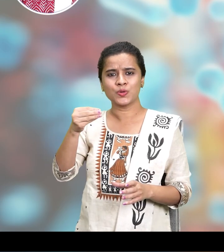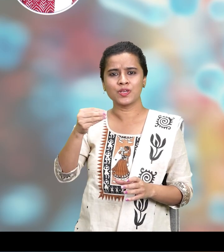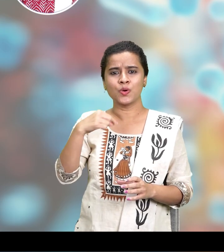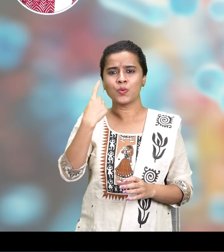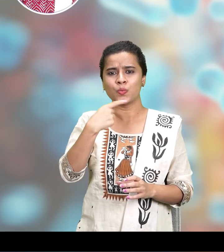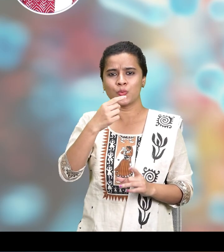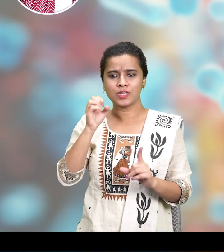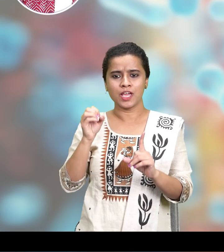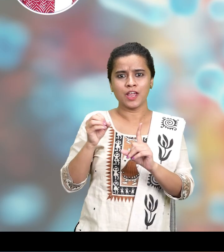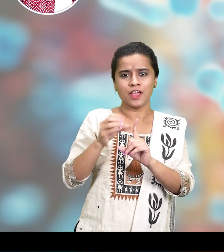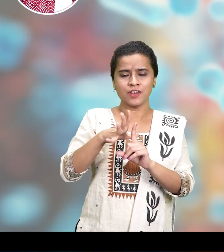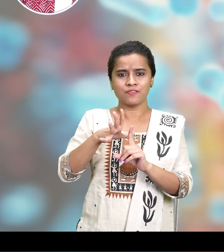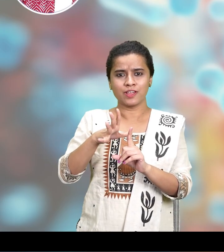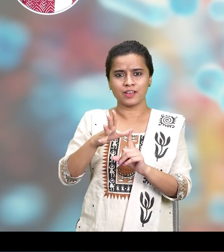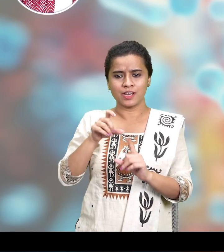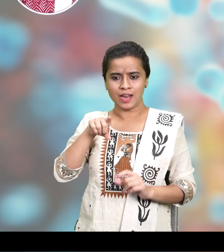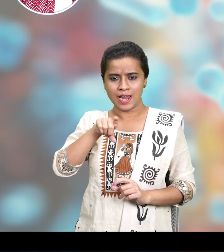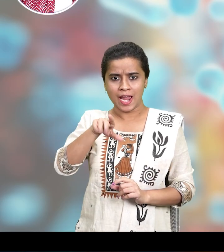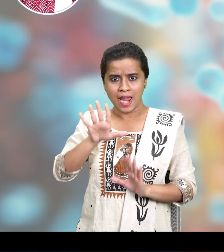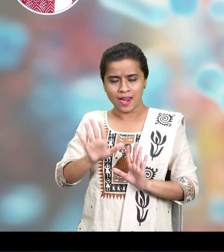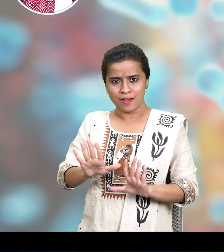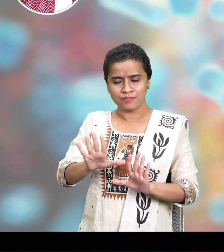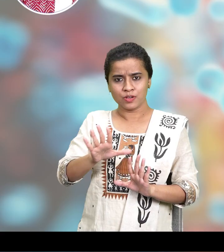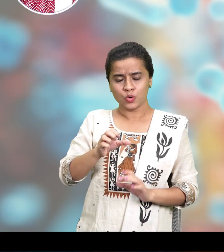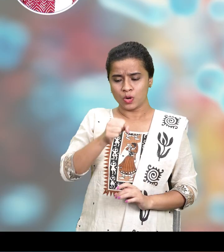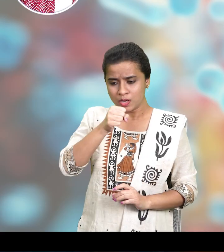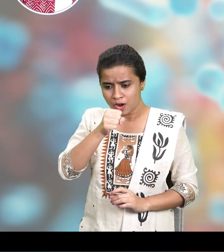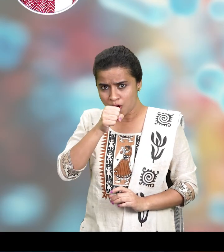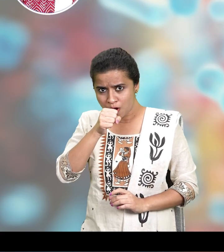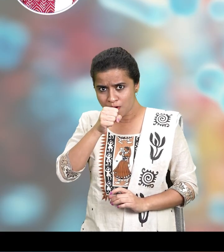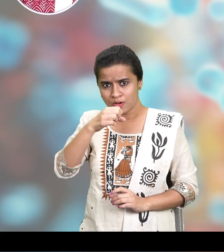person who sneezes or coughs.